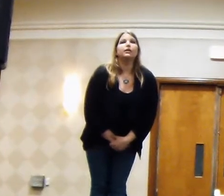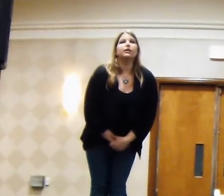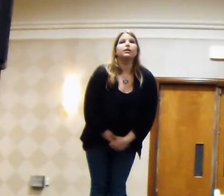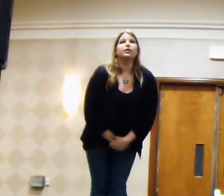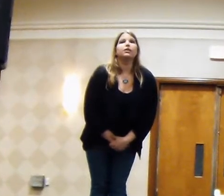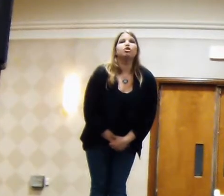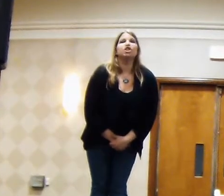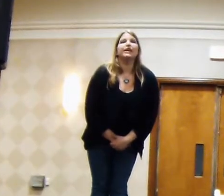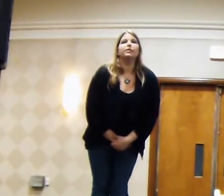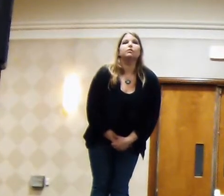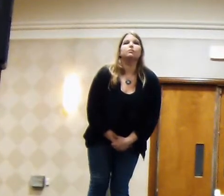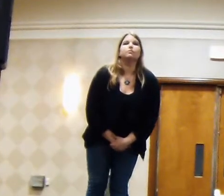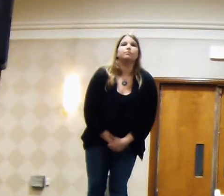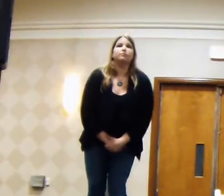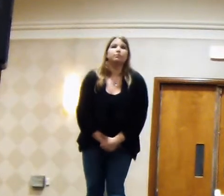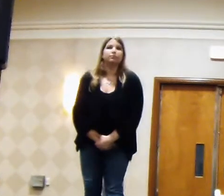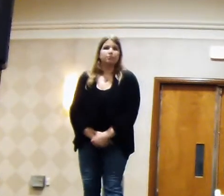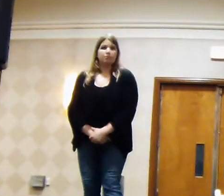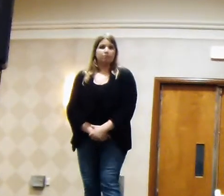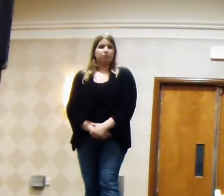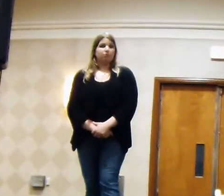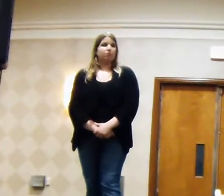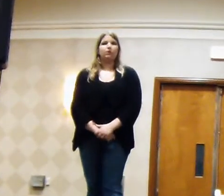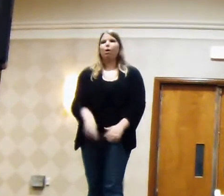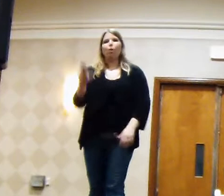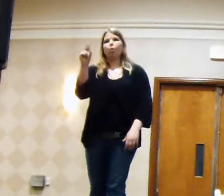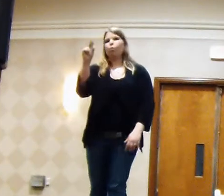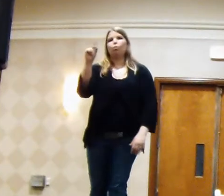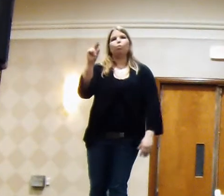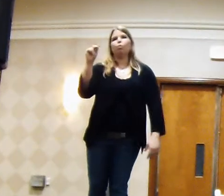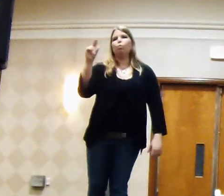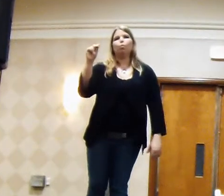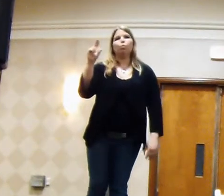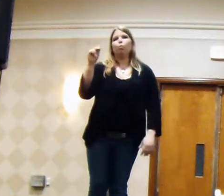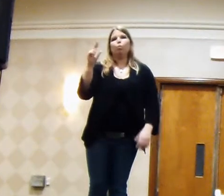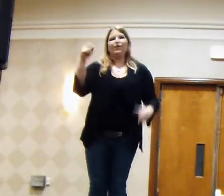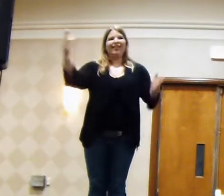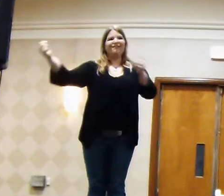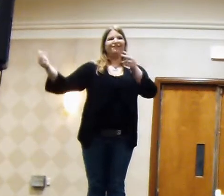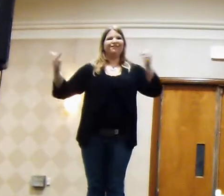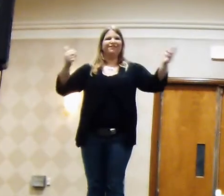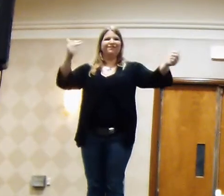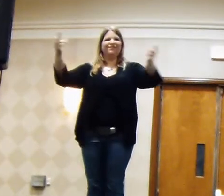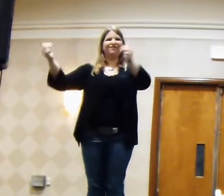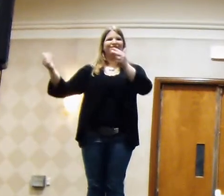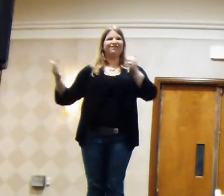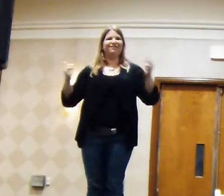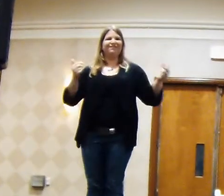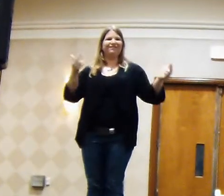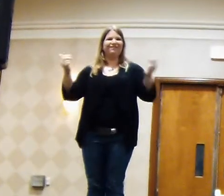Charlie Sheen? Oh, no, I'm not close friends with Charlie.